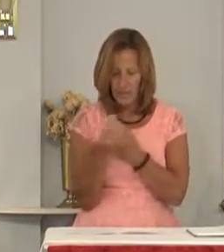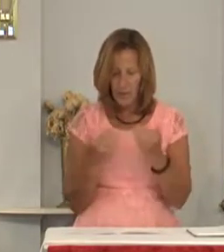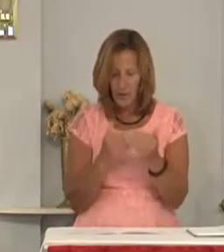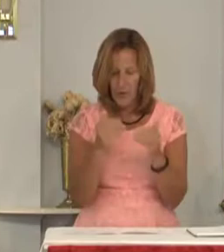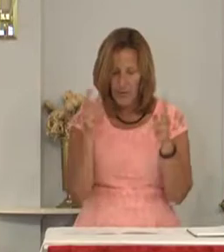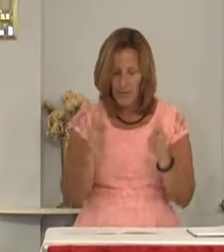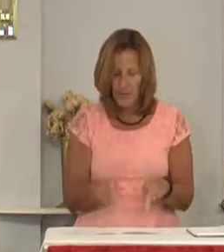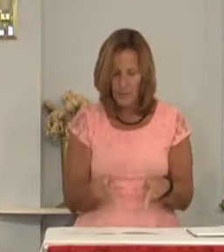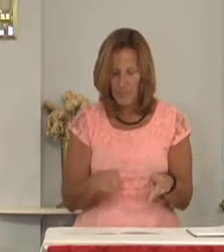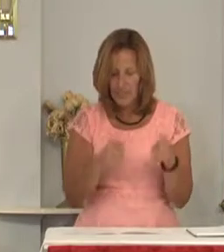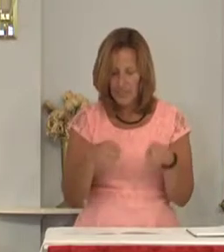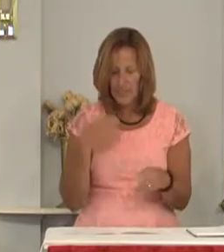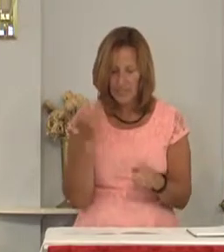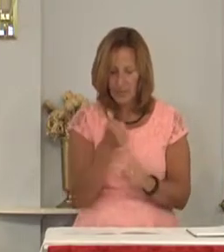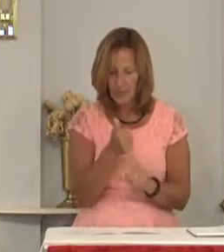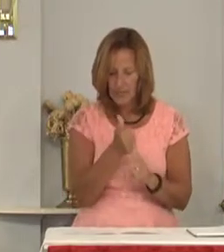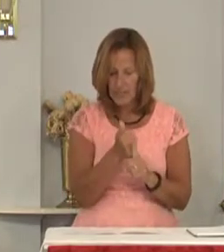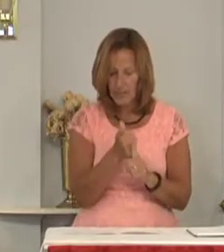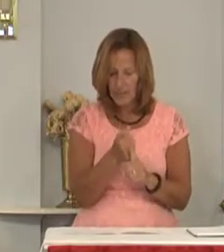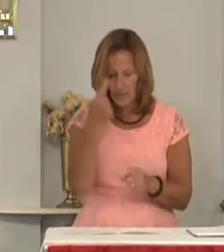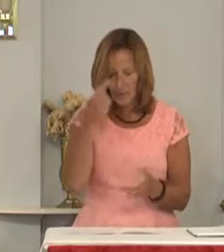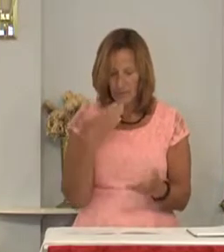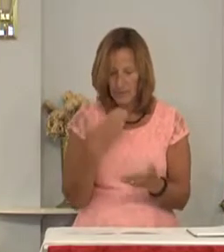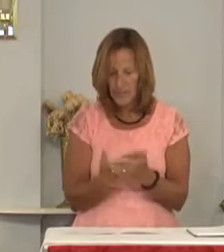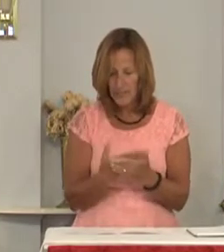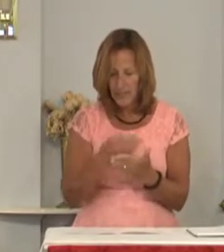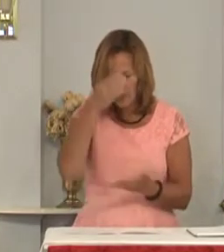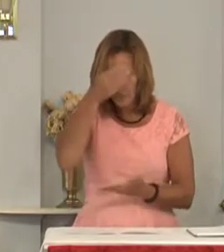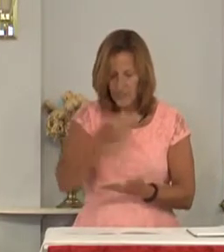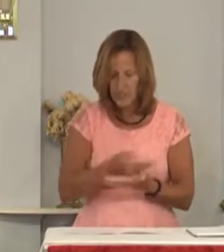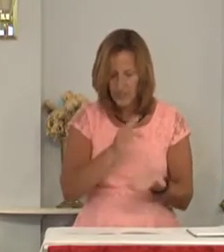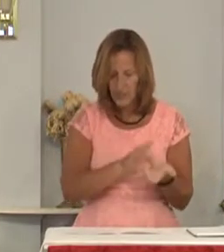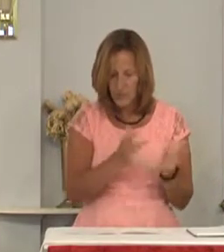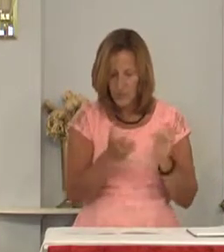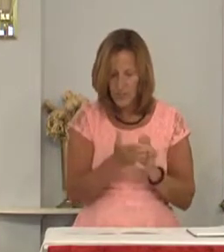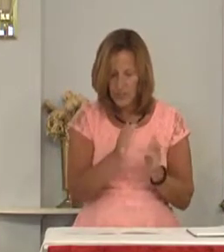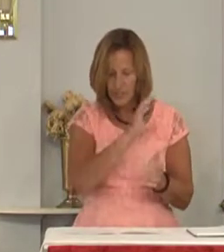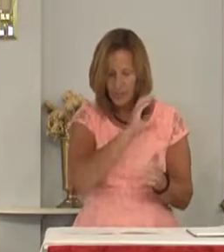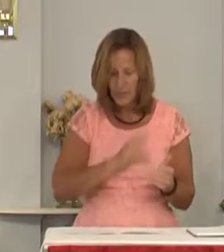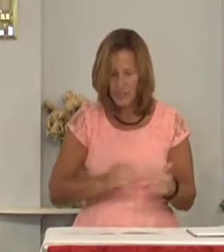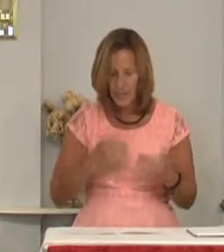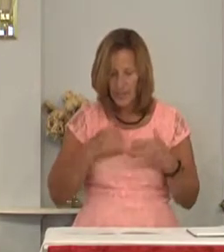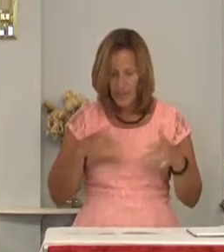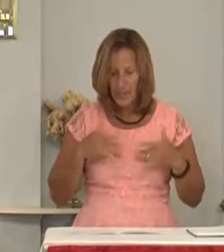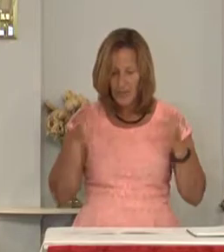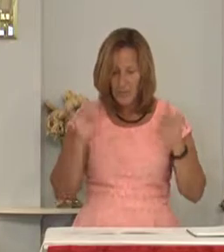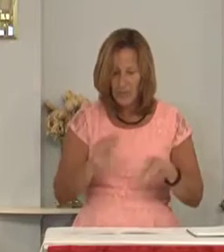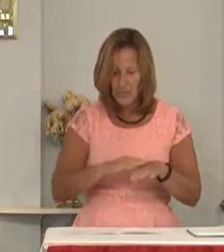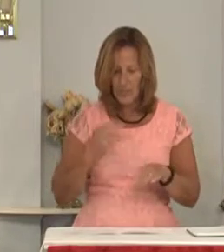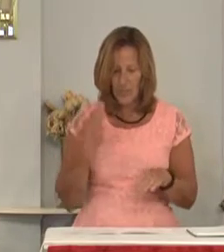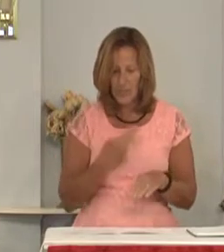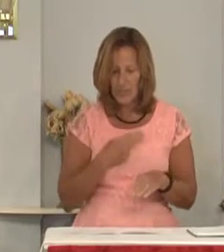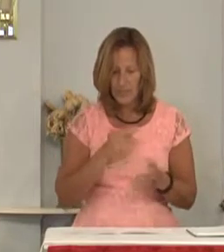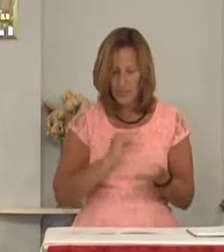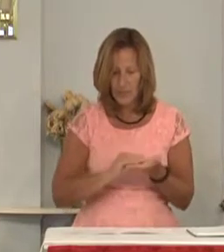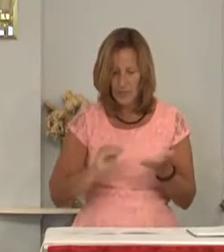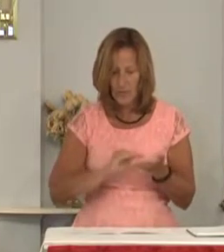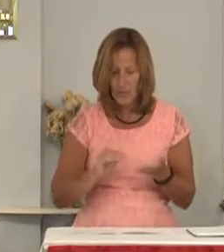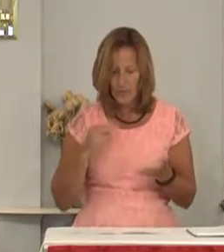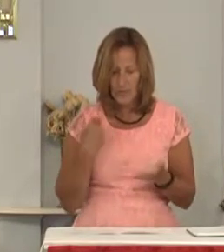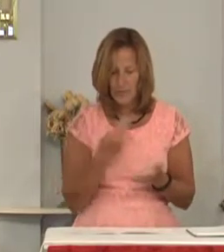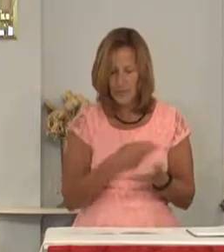our neighbors as ourselves. For the sake of your Son, Jesus Christ, have mercy on us.